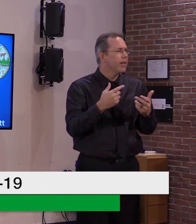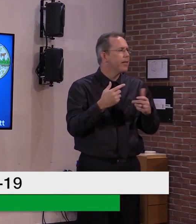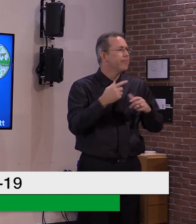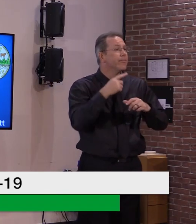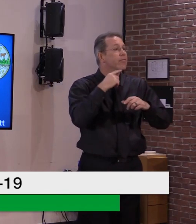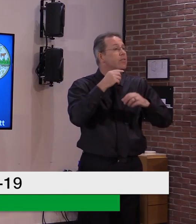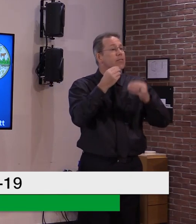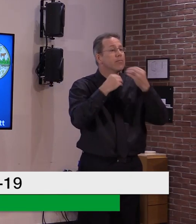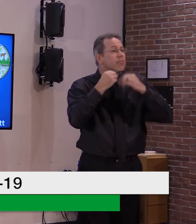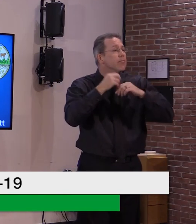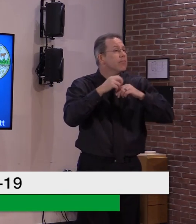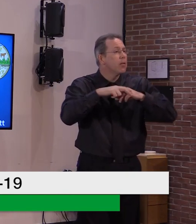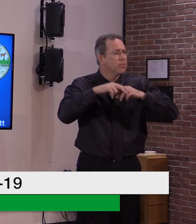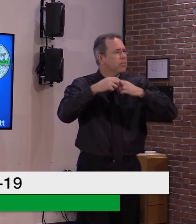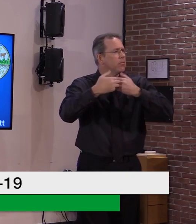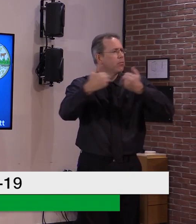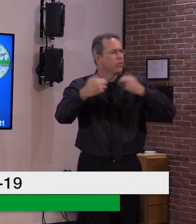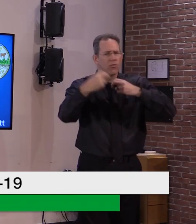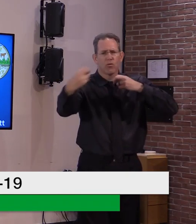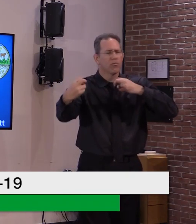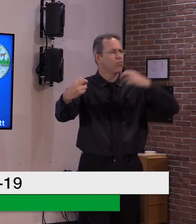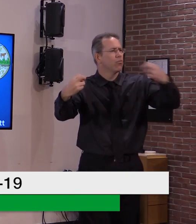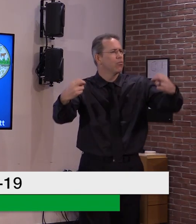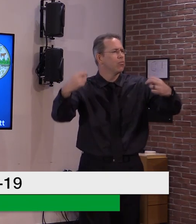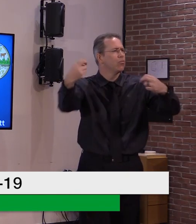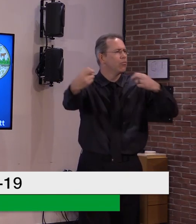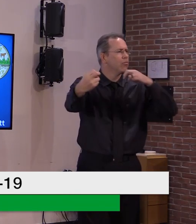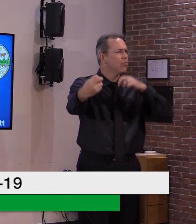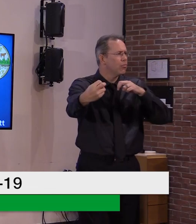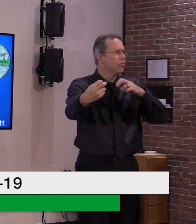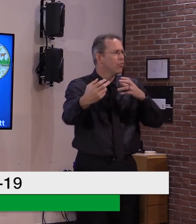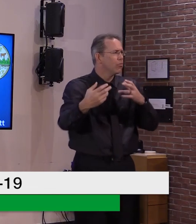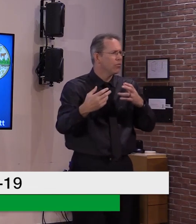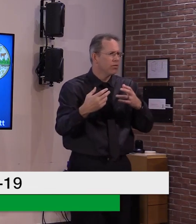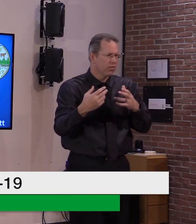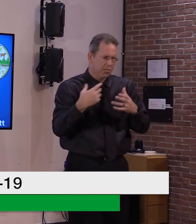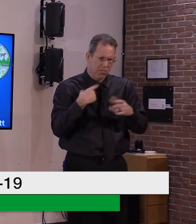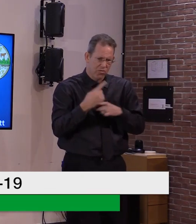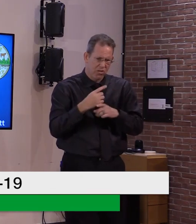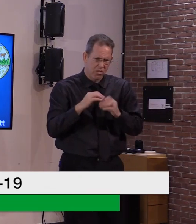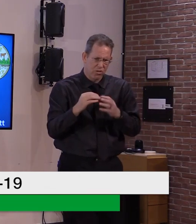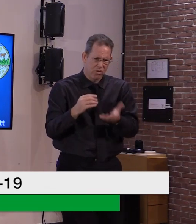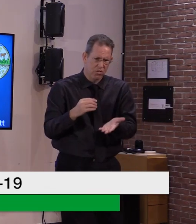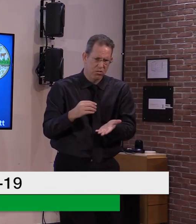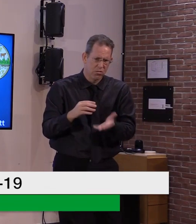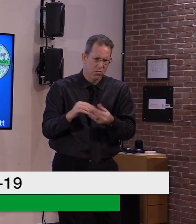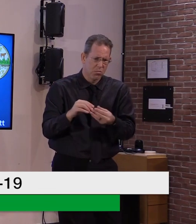um i think i might have missed the third question in there oh there was another